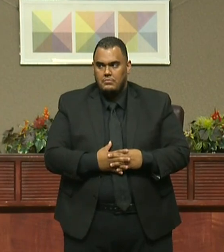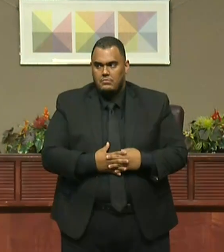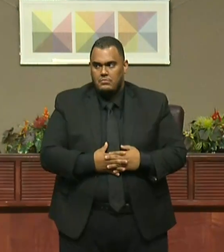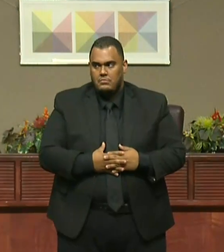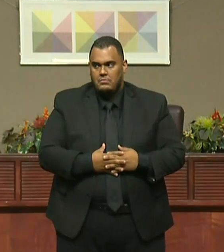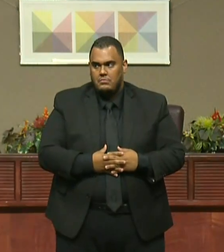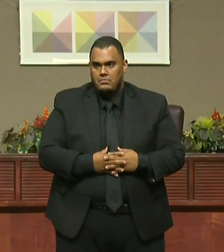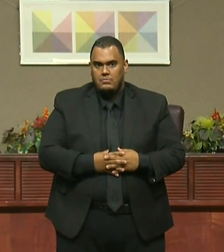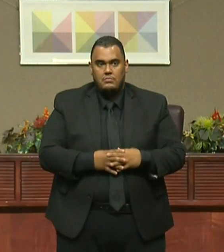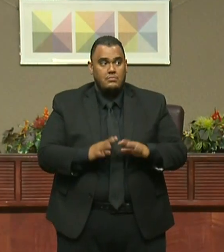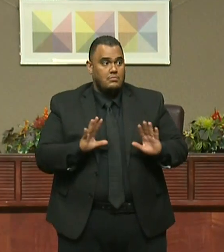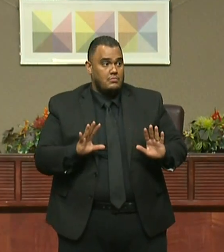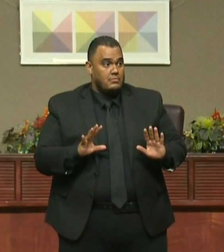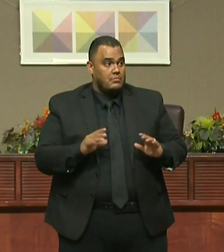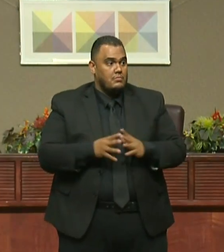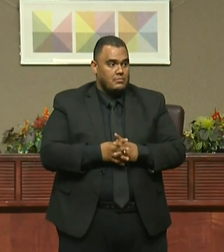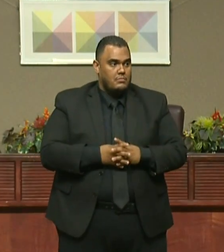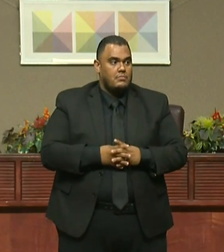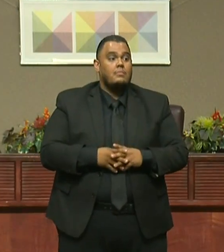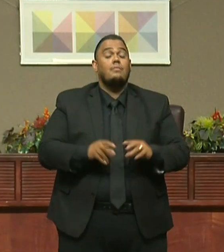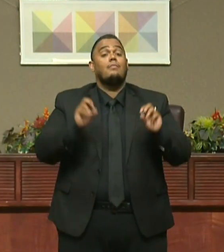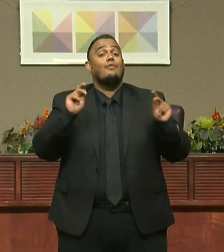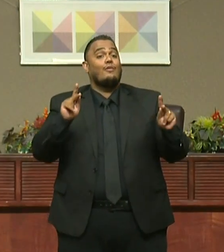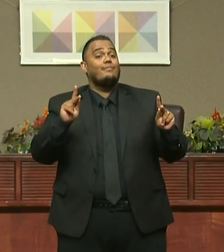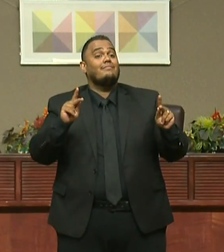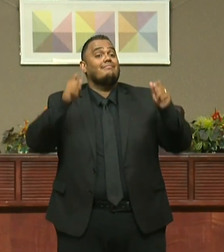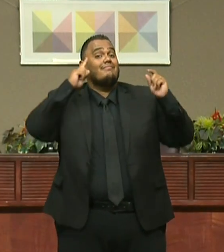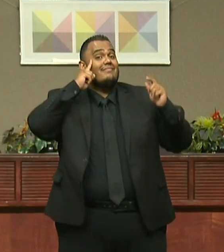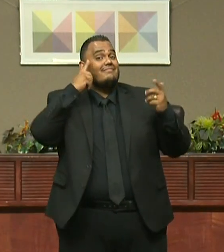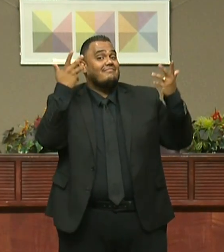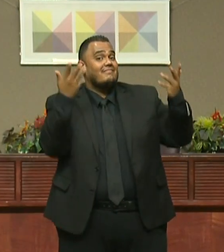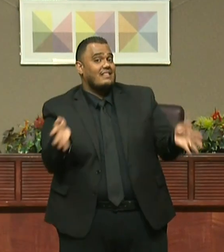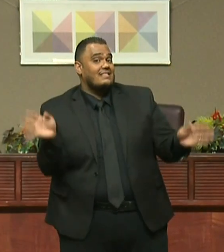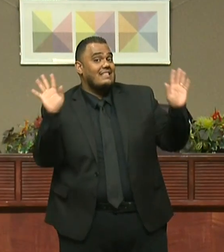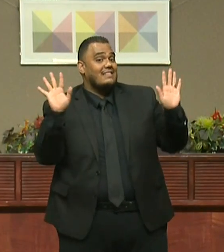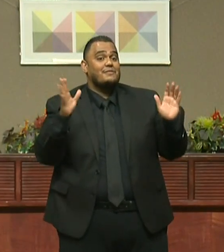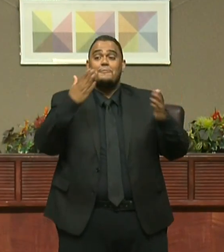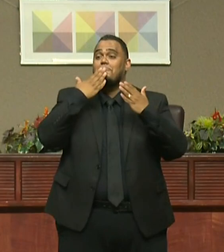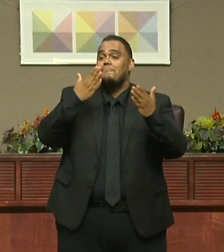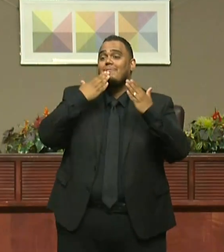Where is the mic? Okay. I think that's it. So thank you